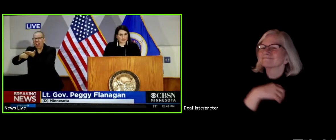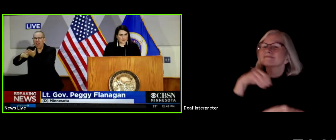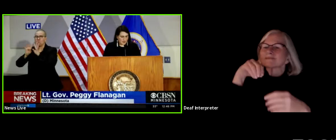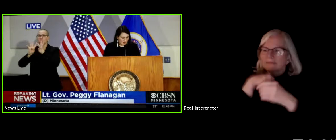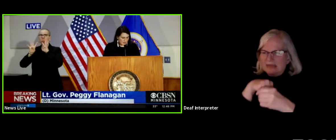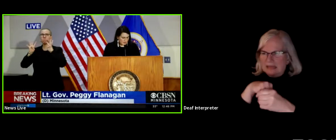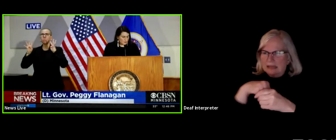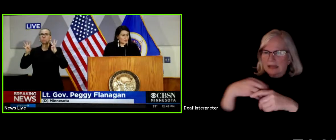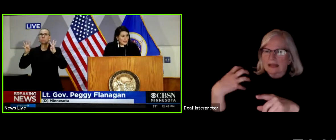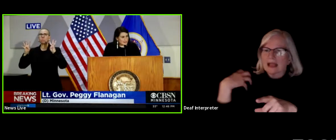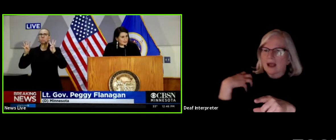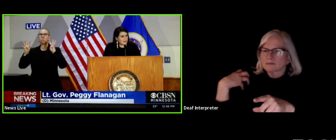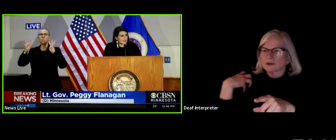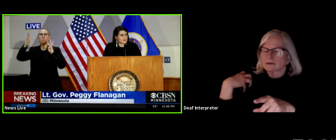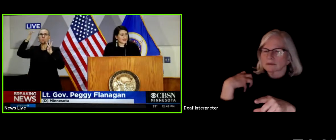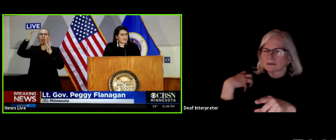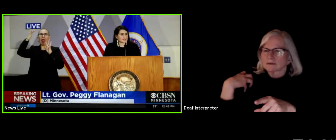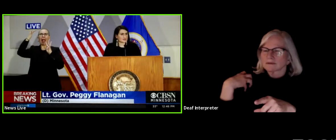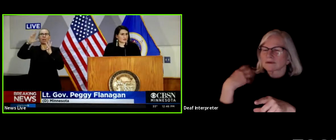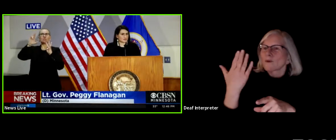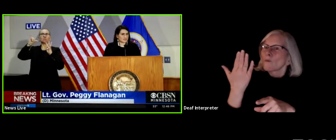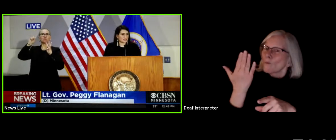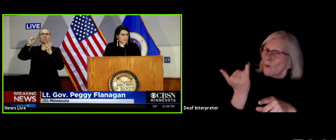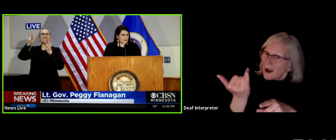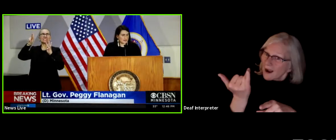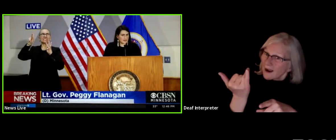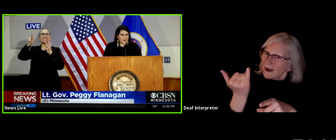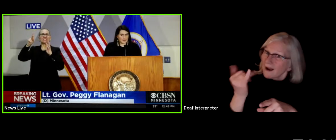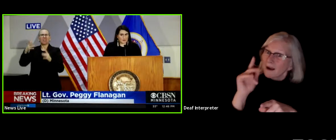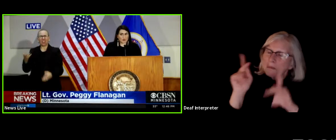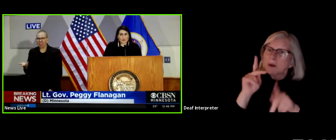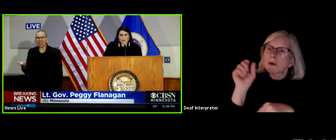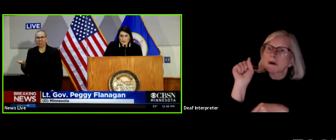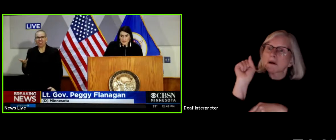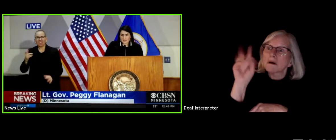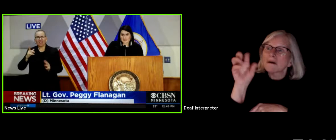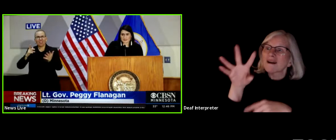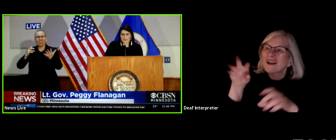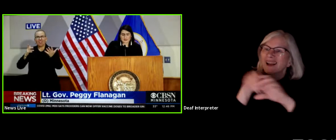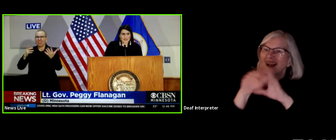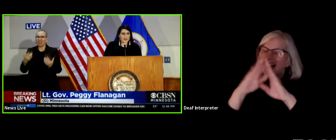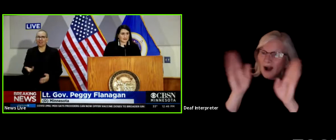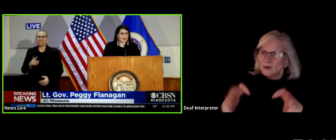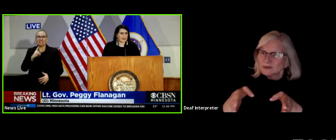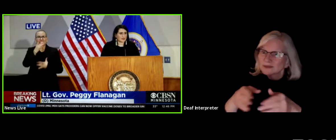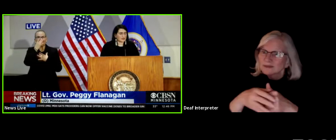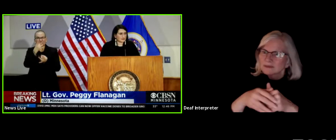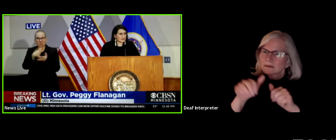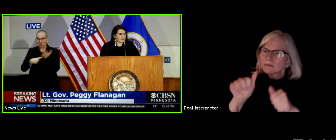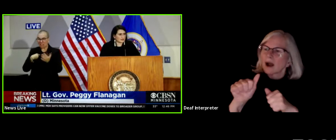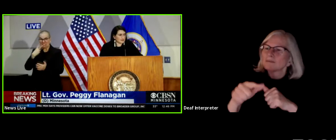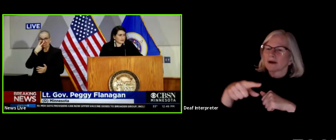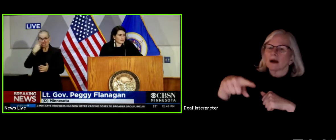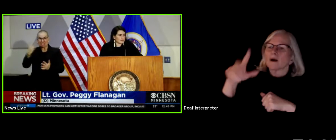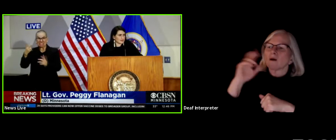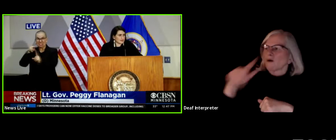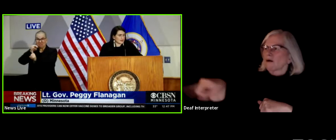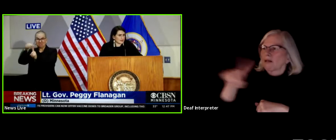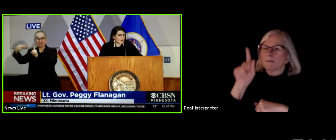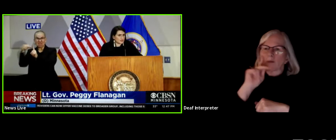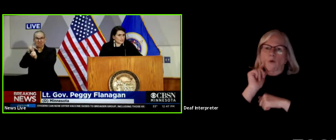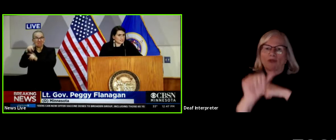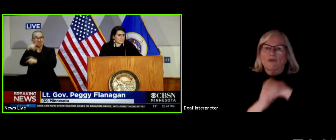I think we are ready to have this conversation. What we witnessed, the attack on the Capitol